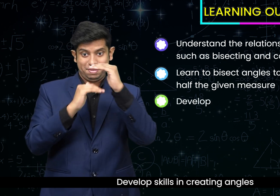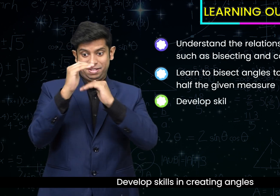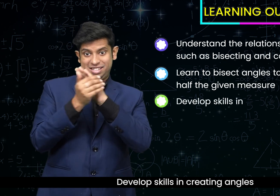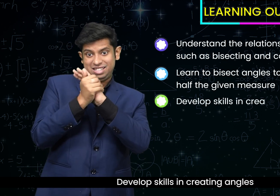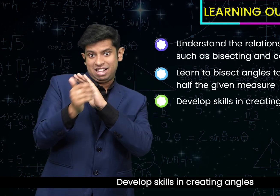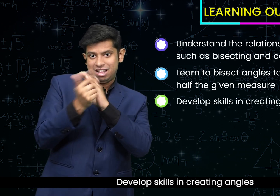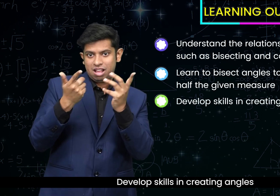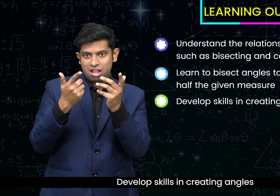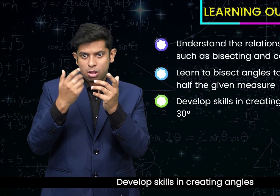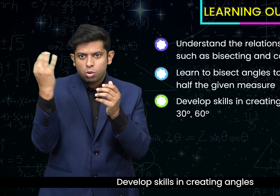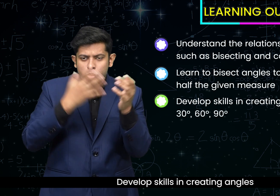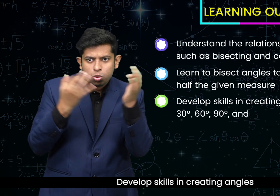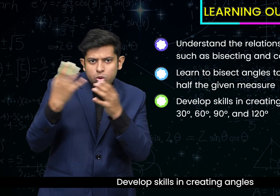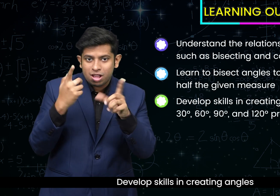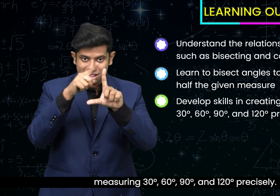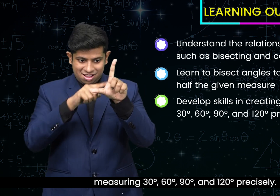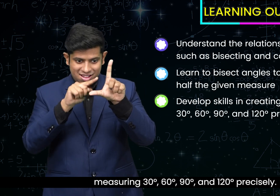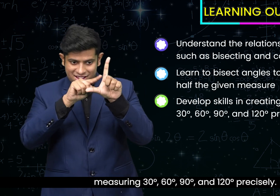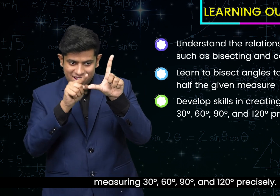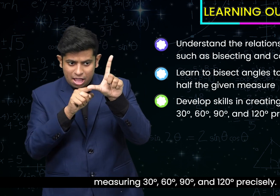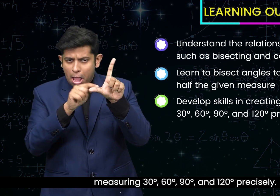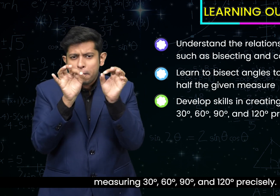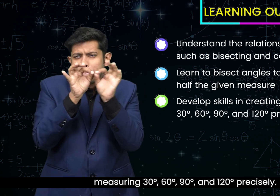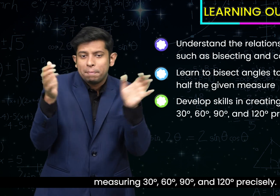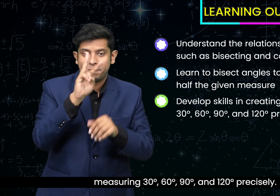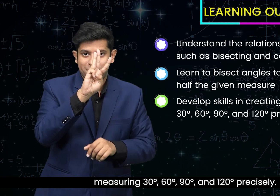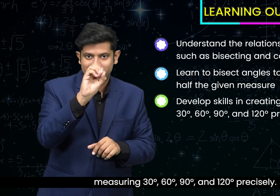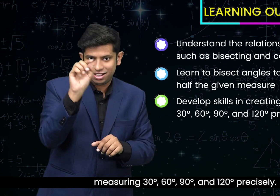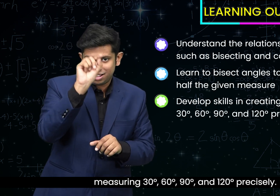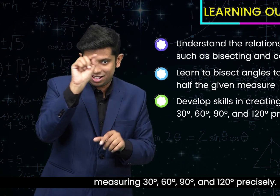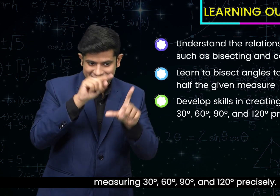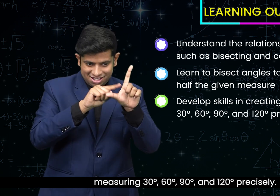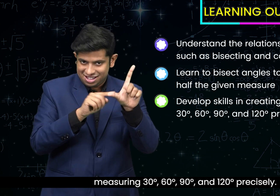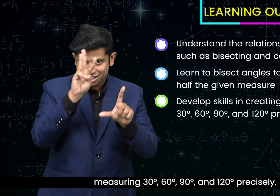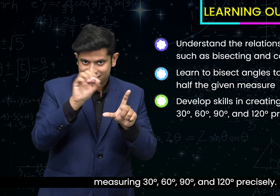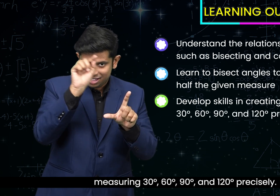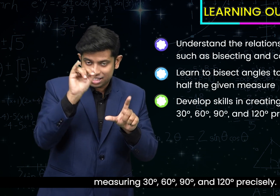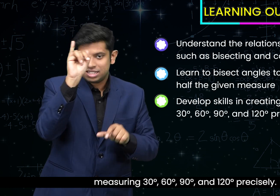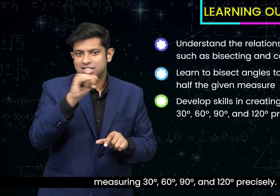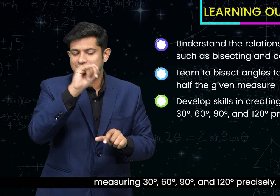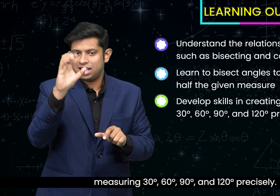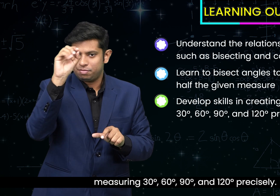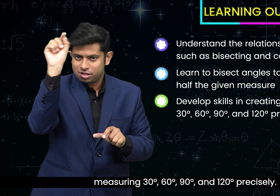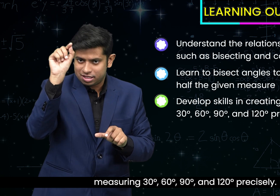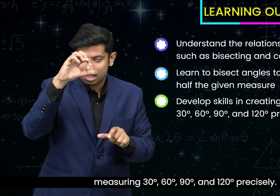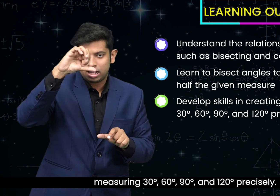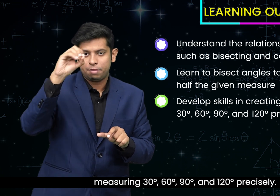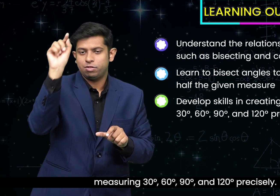Develop skills in creating angles measuring 30 degrees, 60 degrees, 90 degrees and 120 degrees